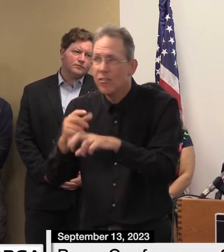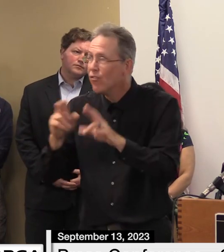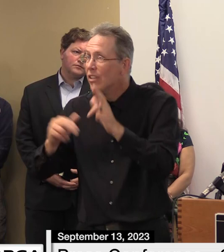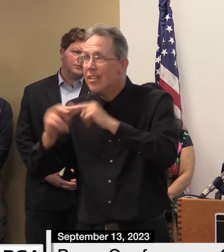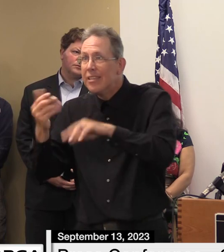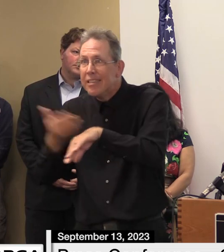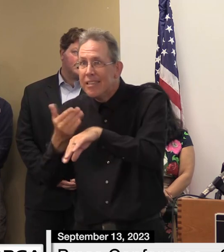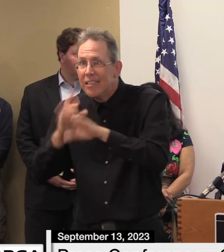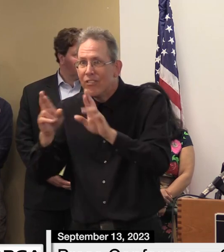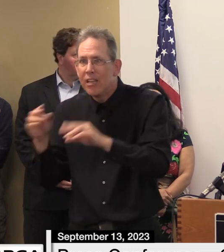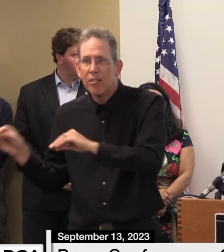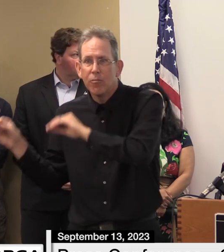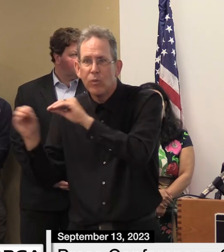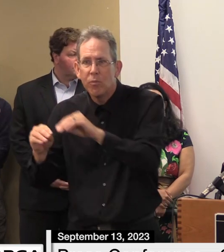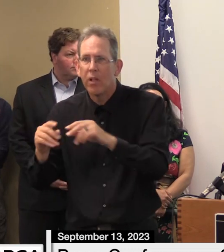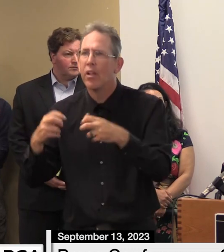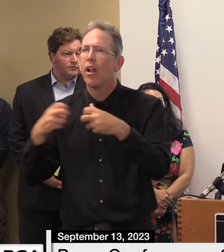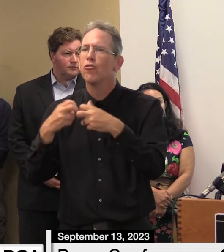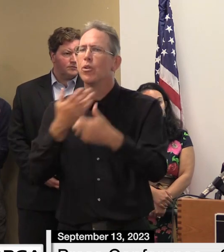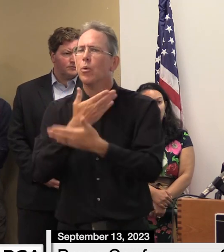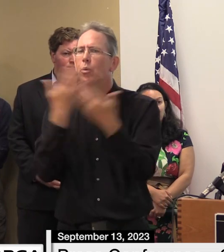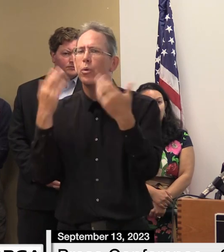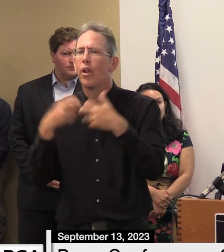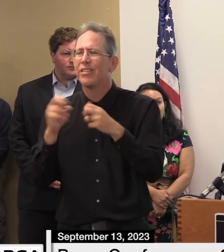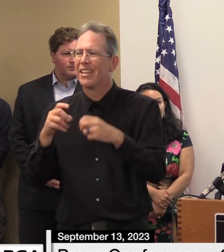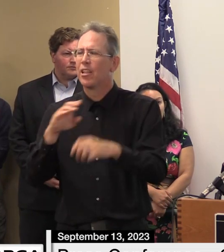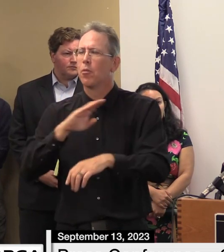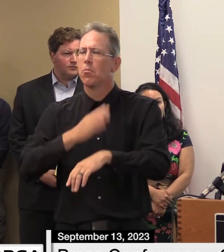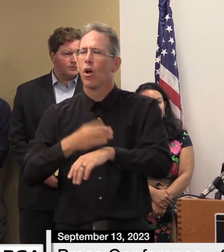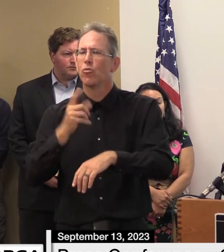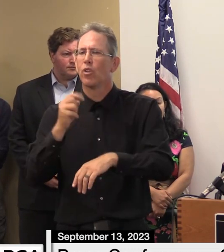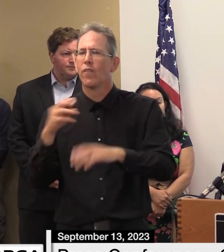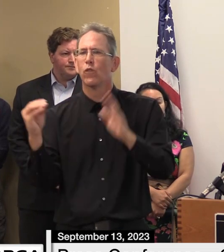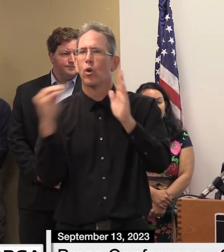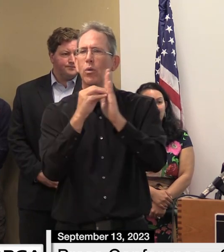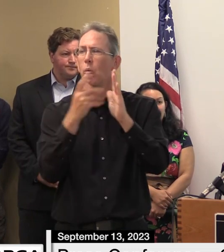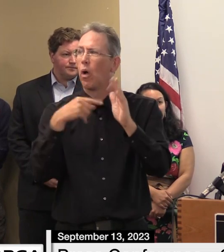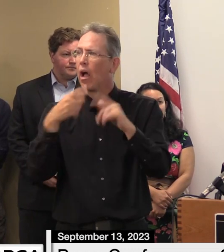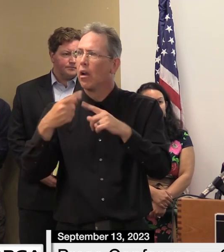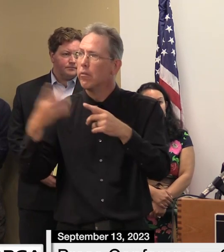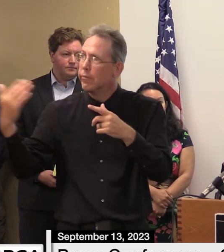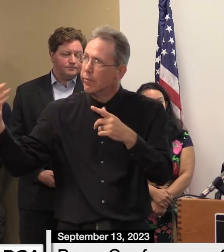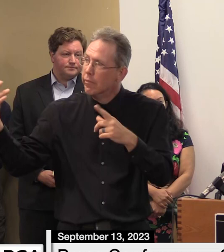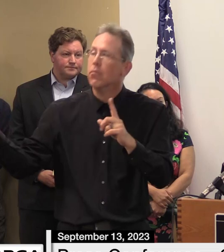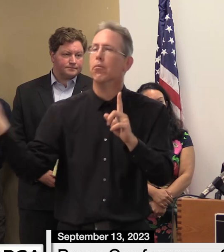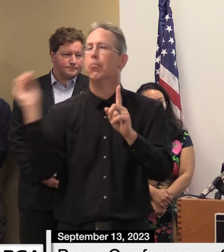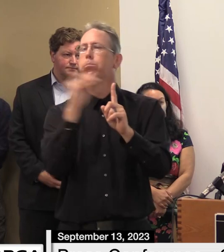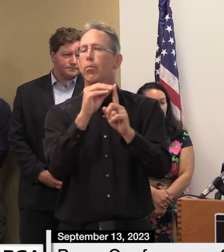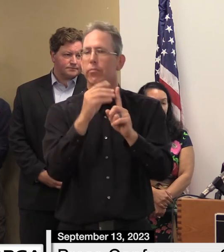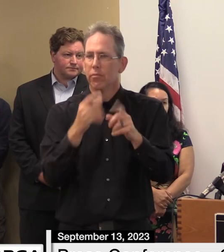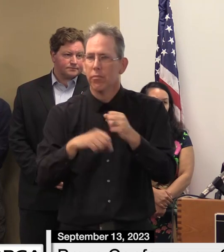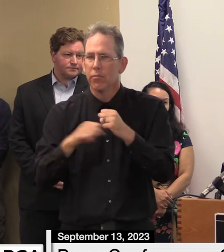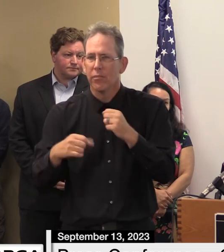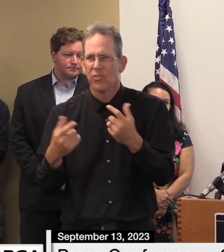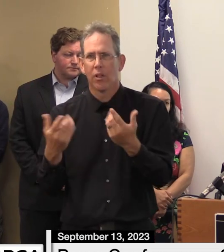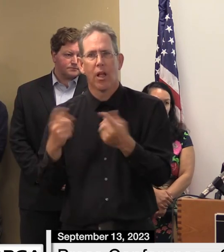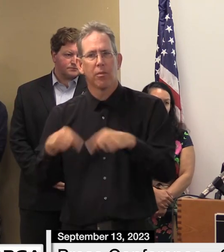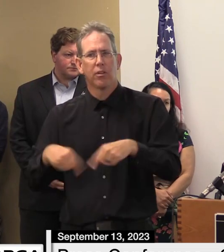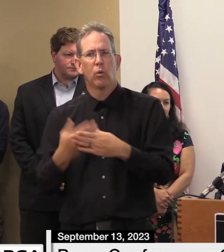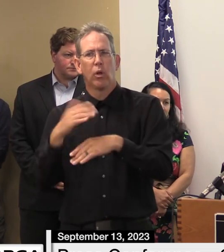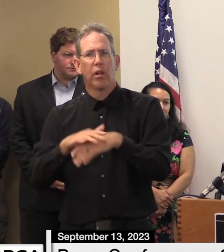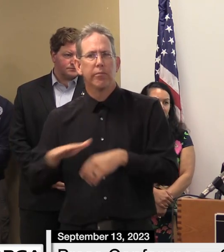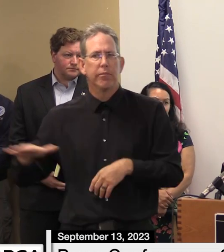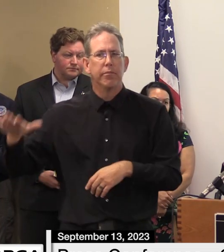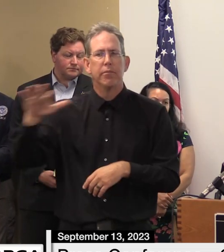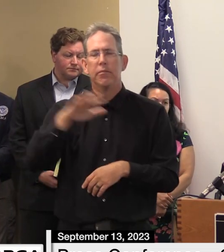in it because the transformers are taking so long to get to New England. And so you add up